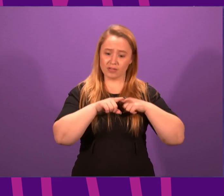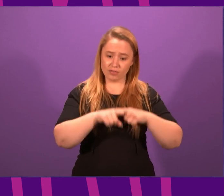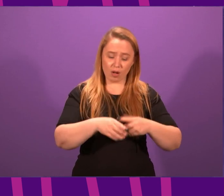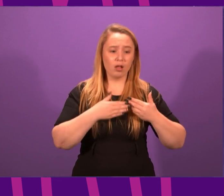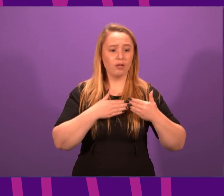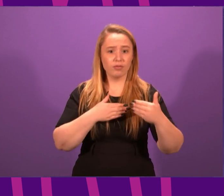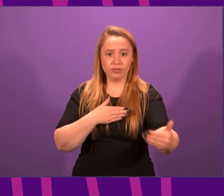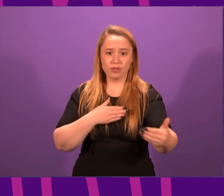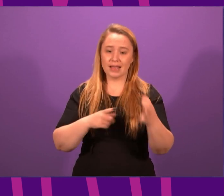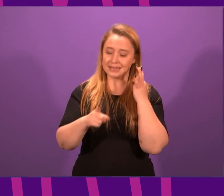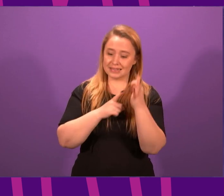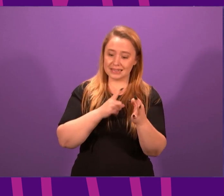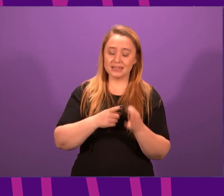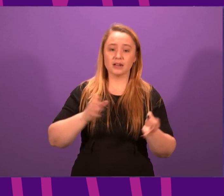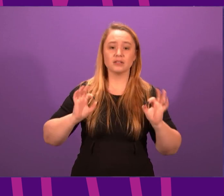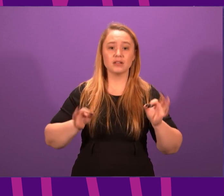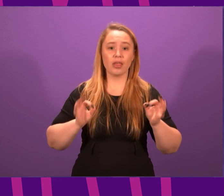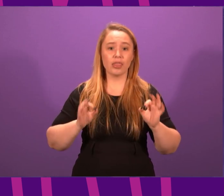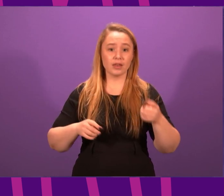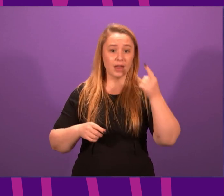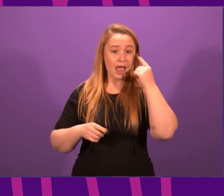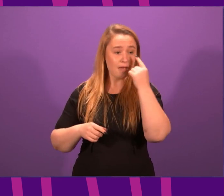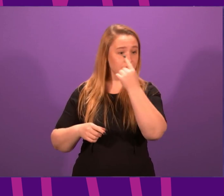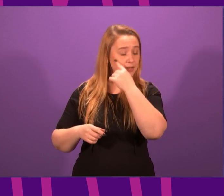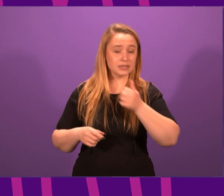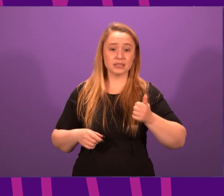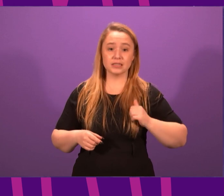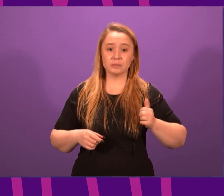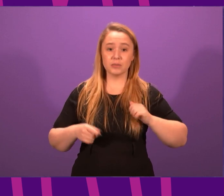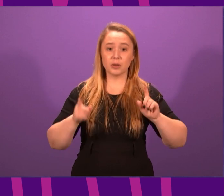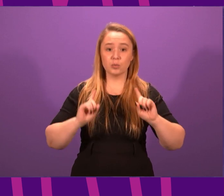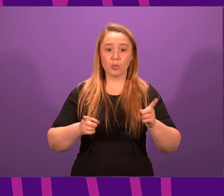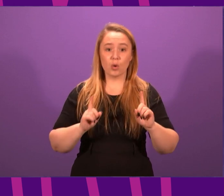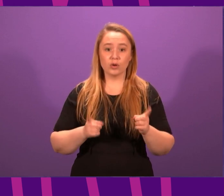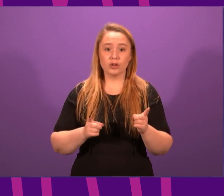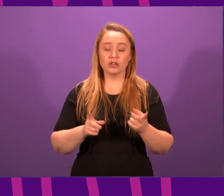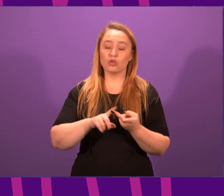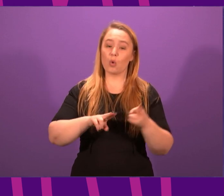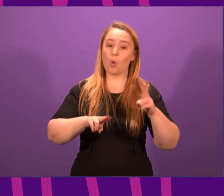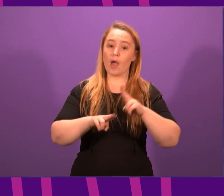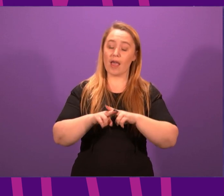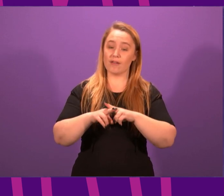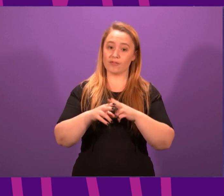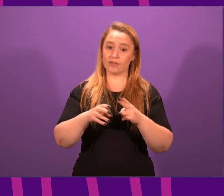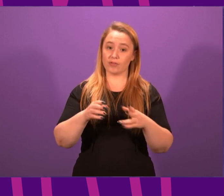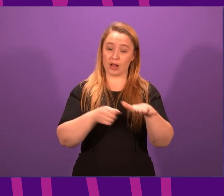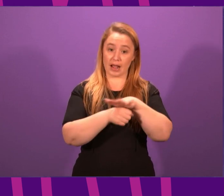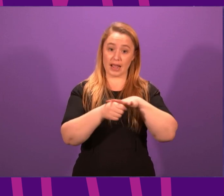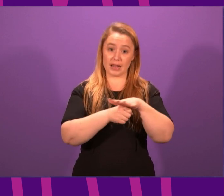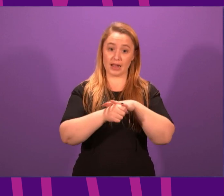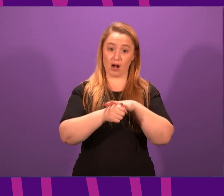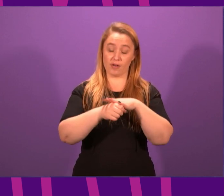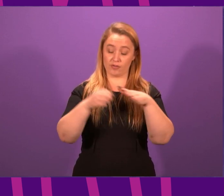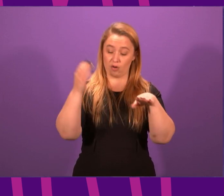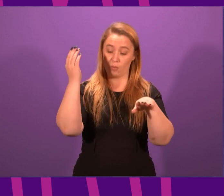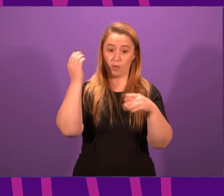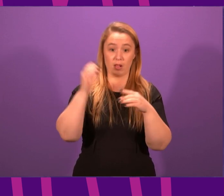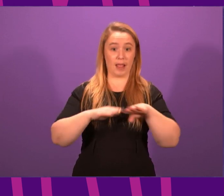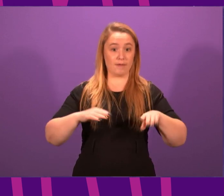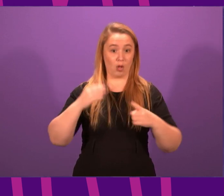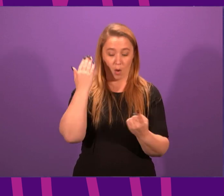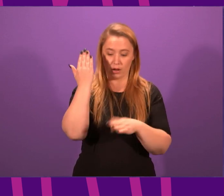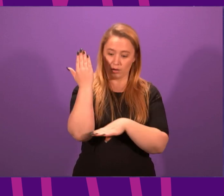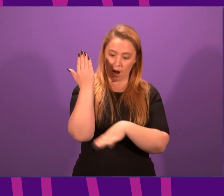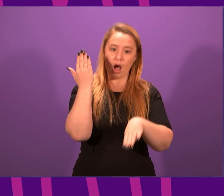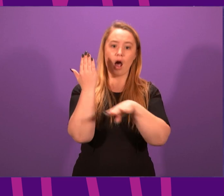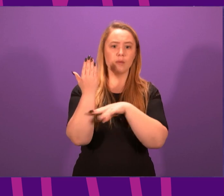what has to happen, what evidence is expected to move an area from one tier to another. People and businesses